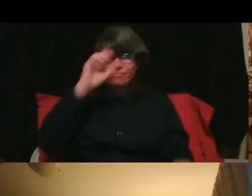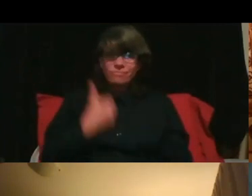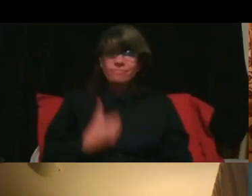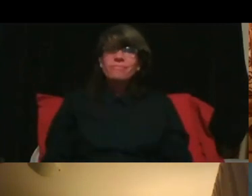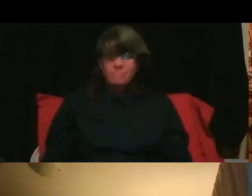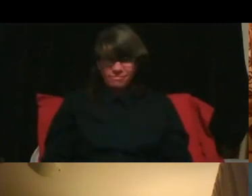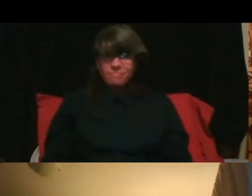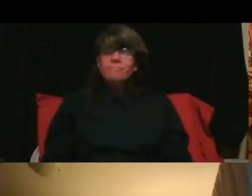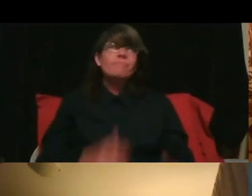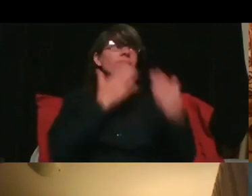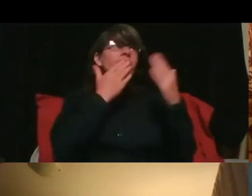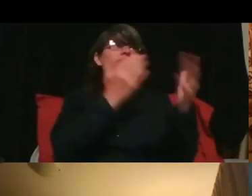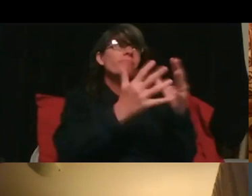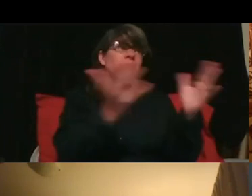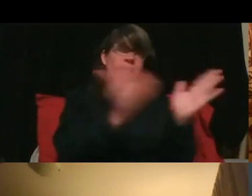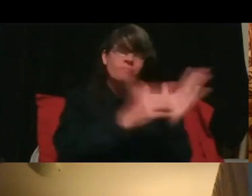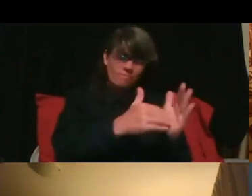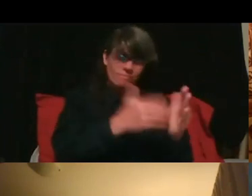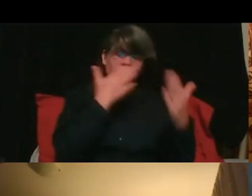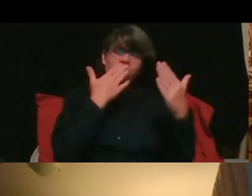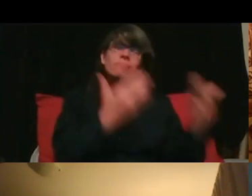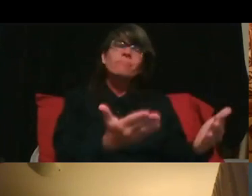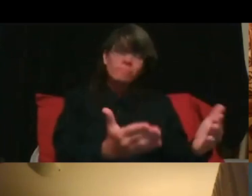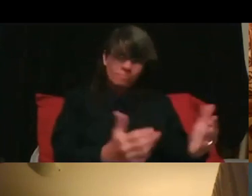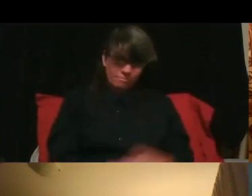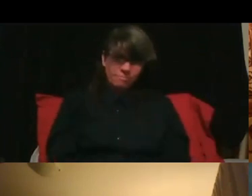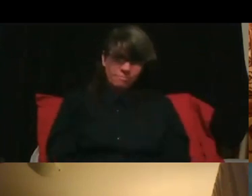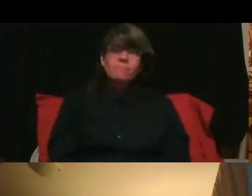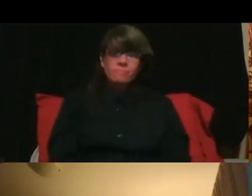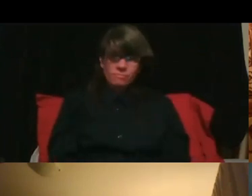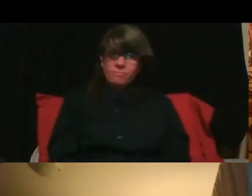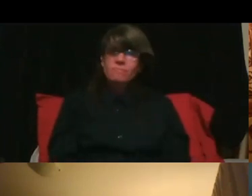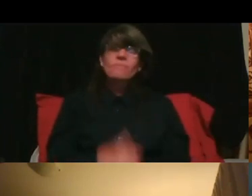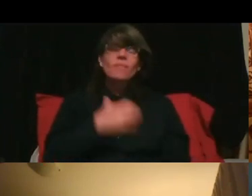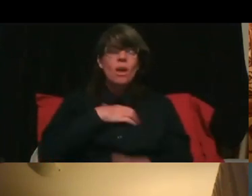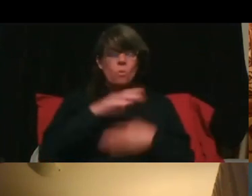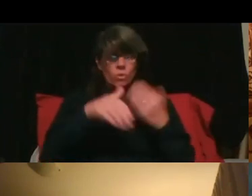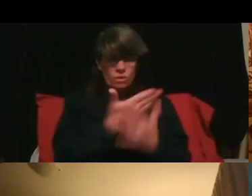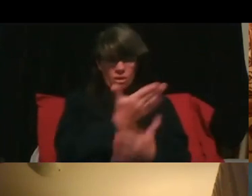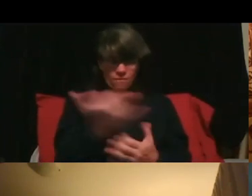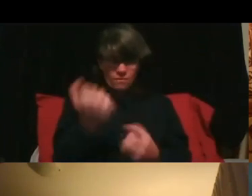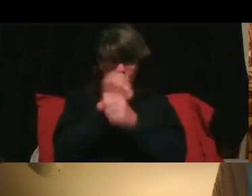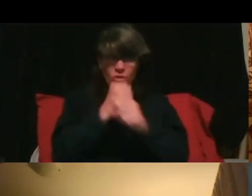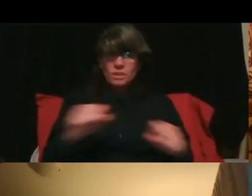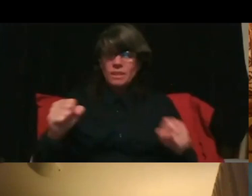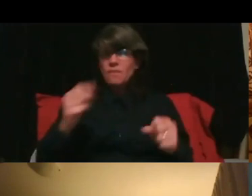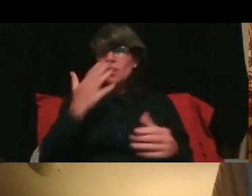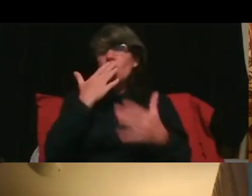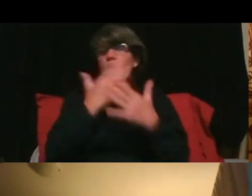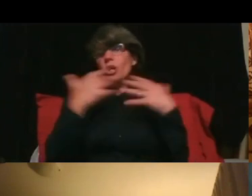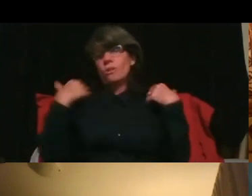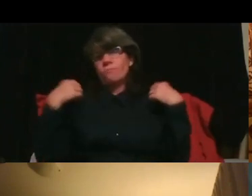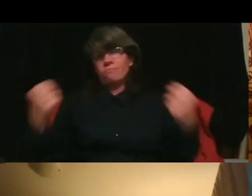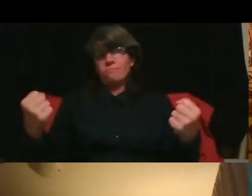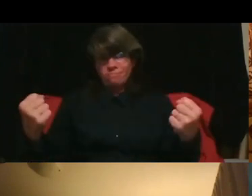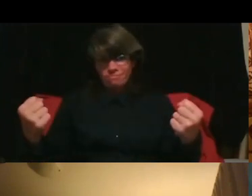And I thank you again. I thank you. And I wish you all safety and good